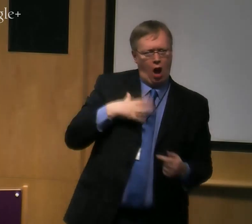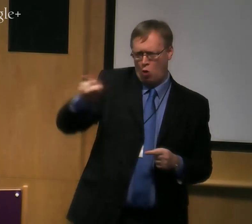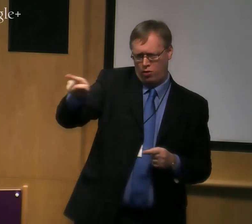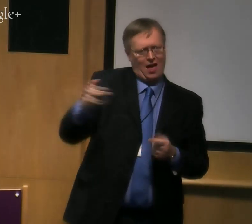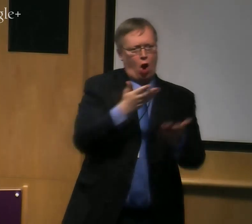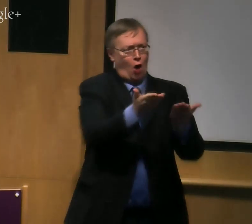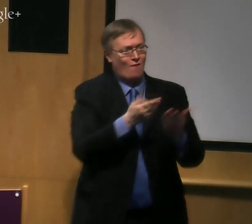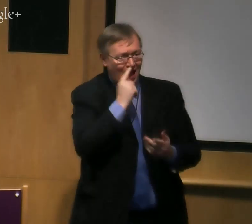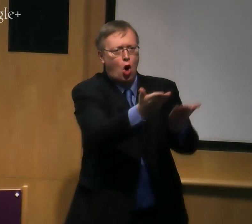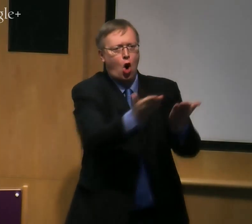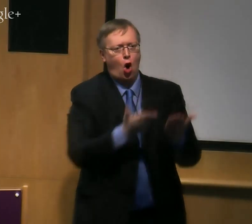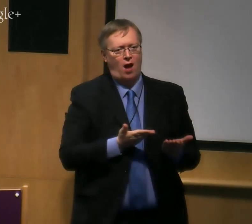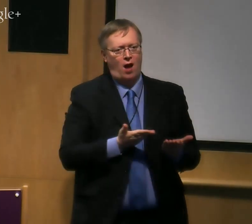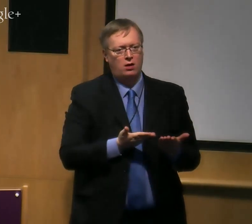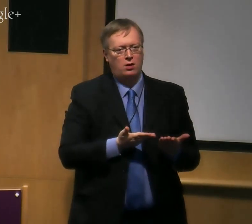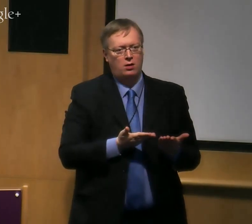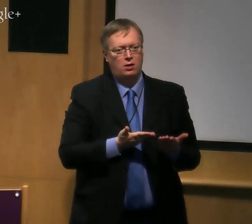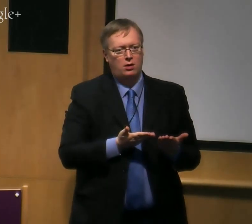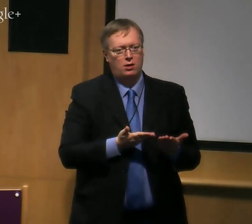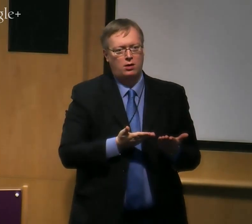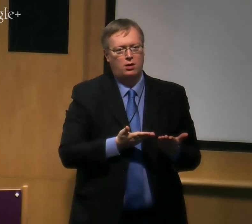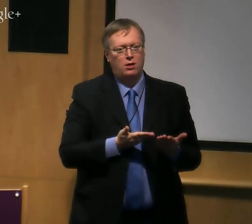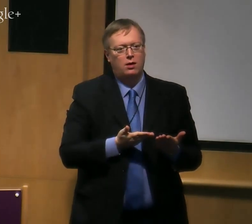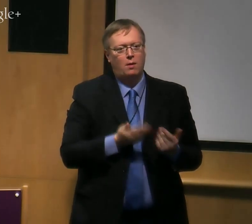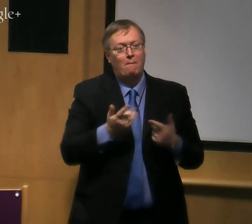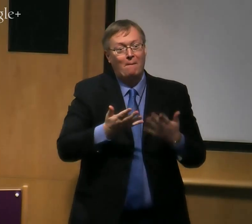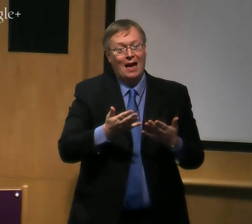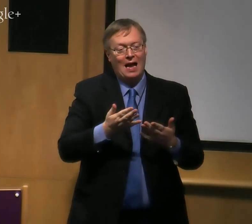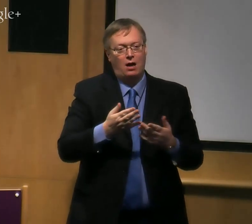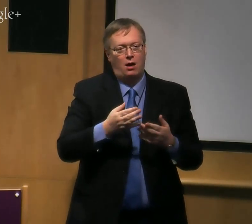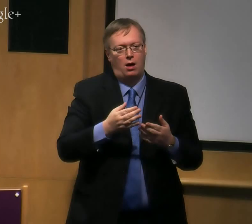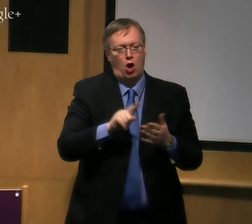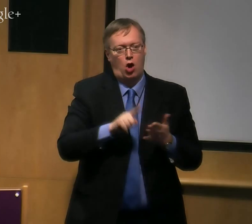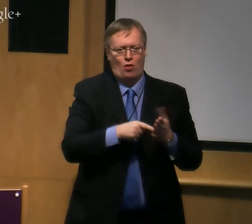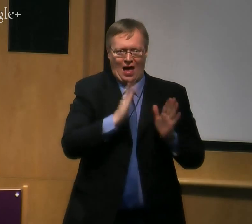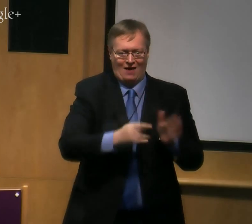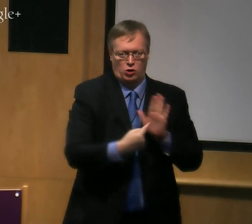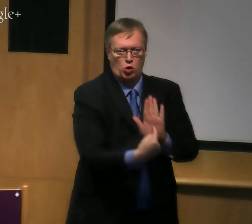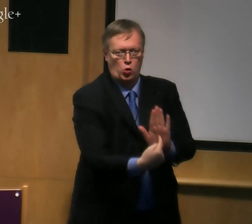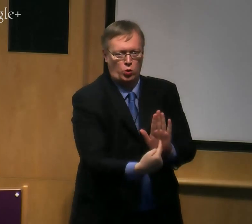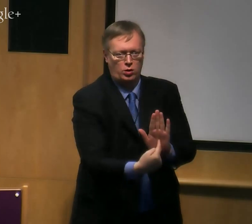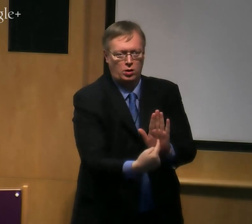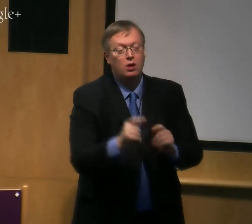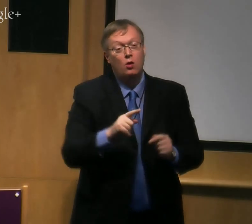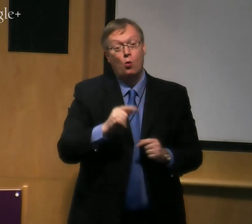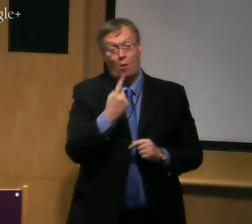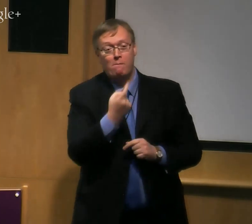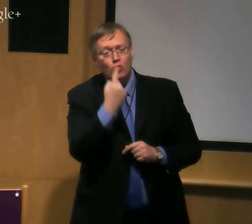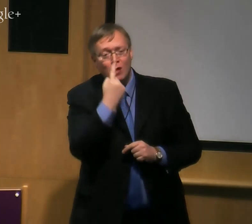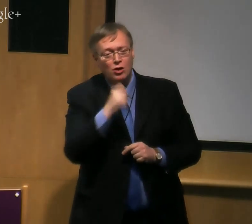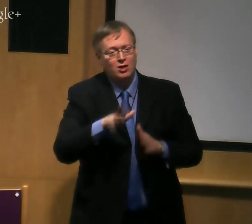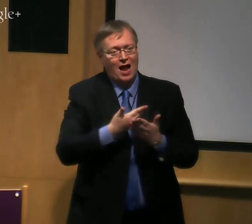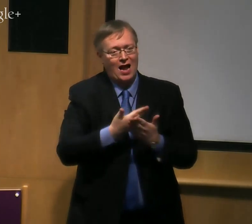the other authority as a precedent to say, I want what they're offering in the next door county. So